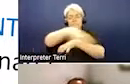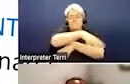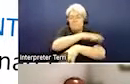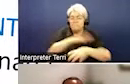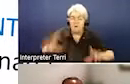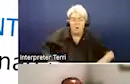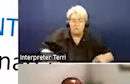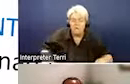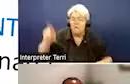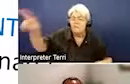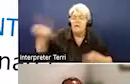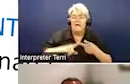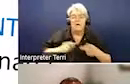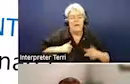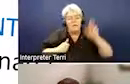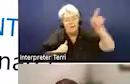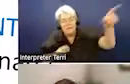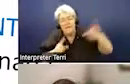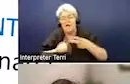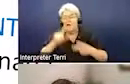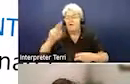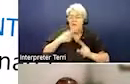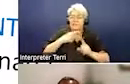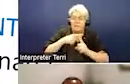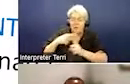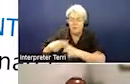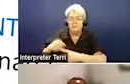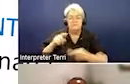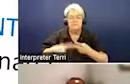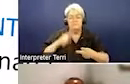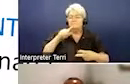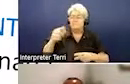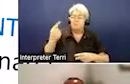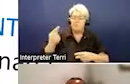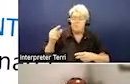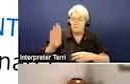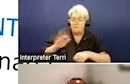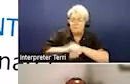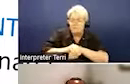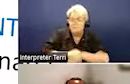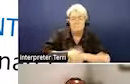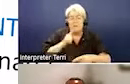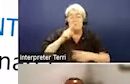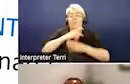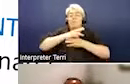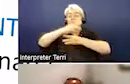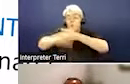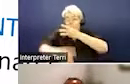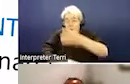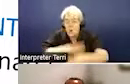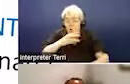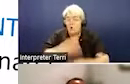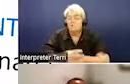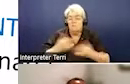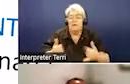Australia and Canada and the Netherlands and as well Great Britain. So we are looking at the world as opening the doors to